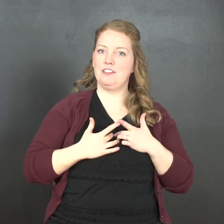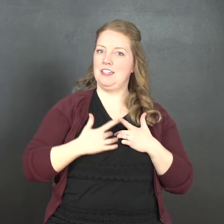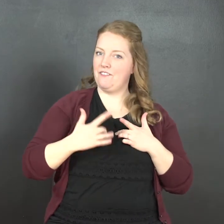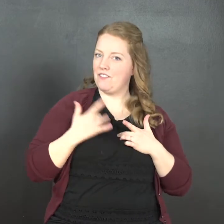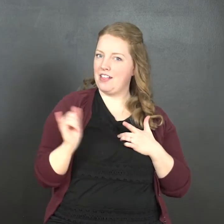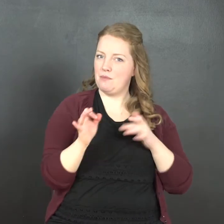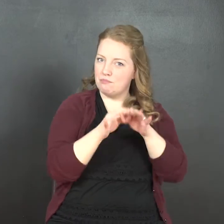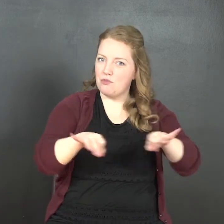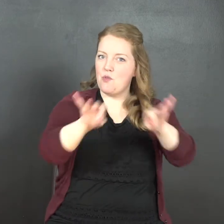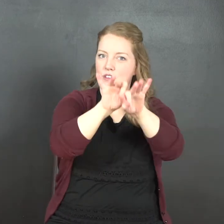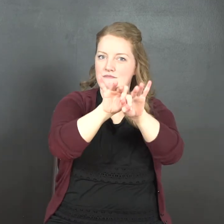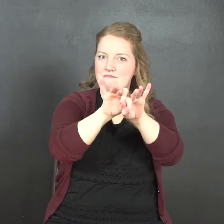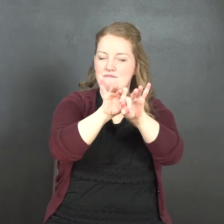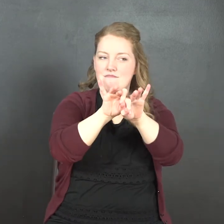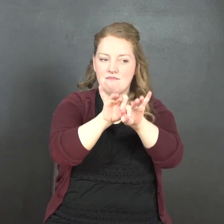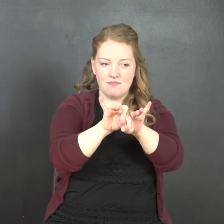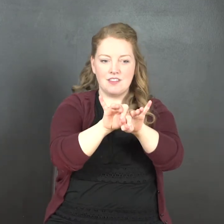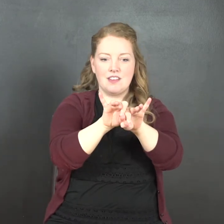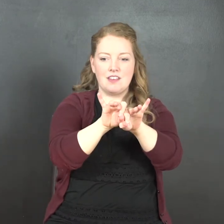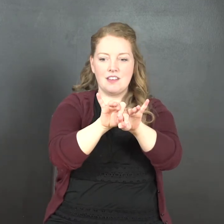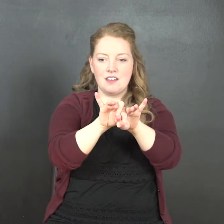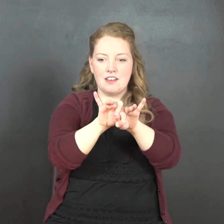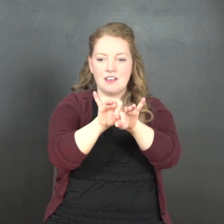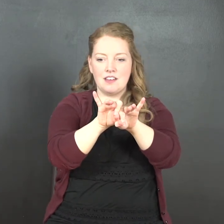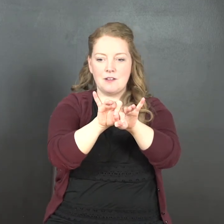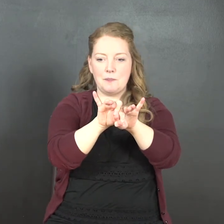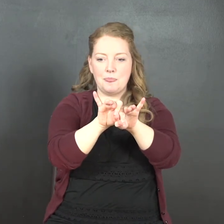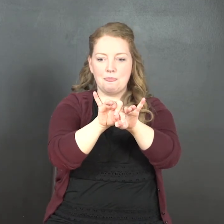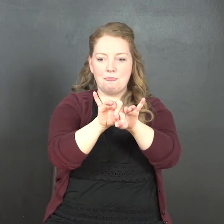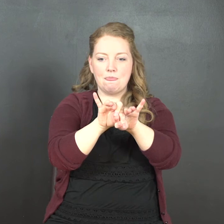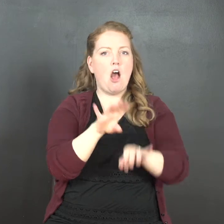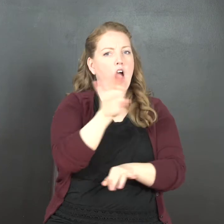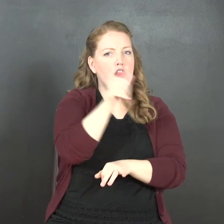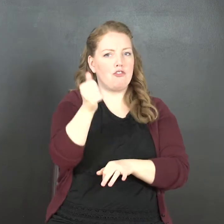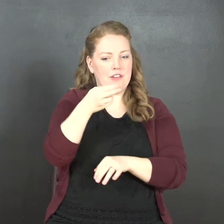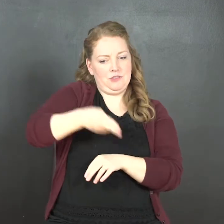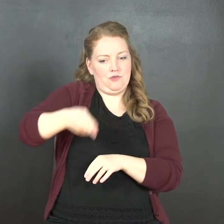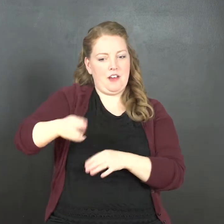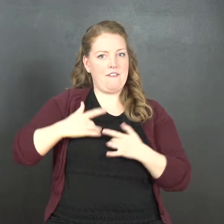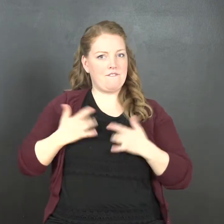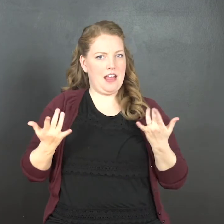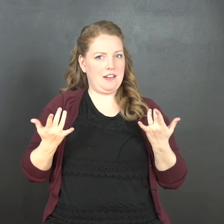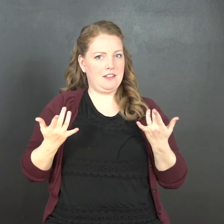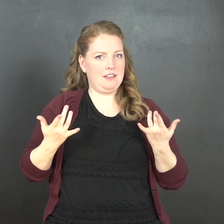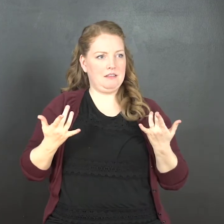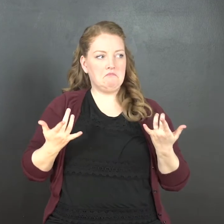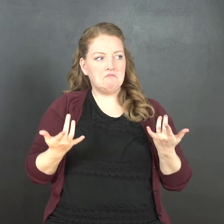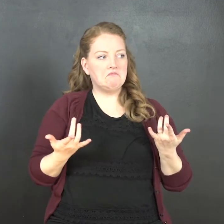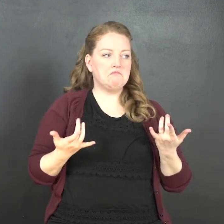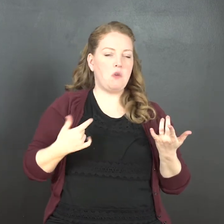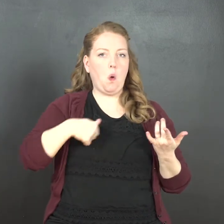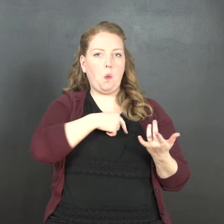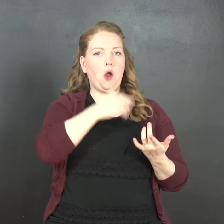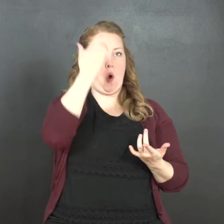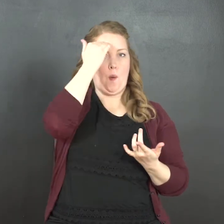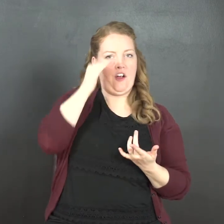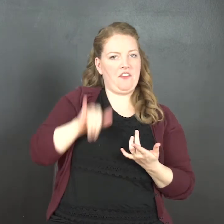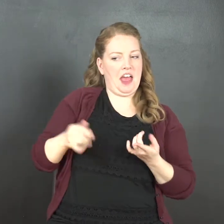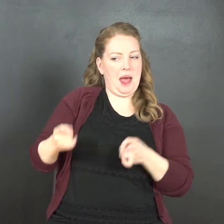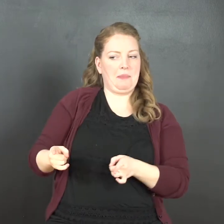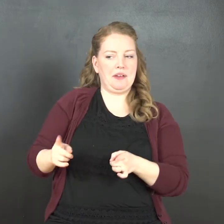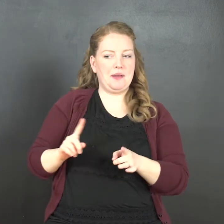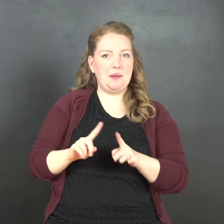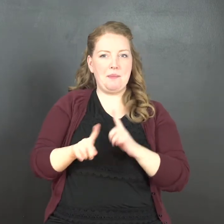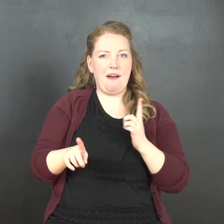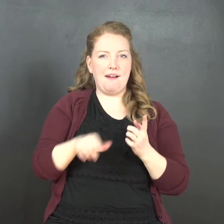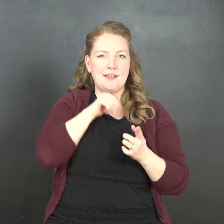event of the past has ever done or any other event could ever do. Here's what I mean. As a pastor,